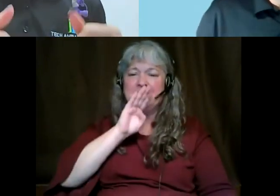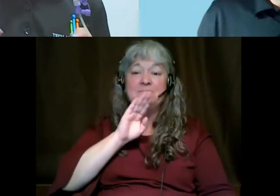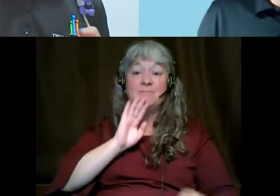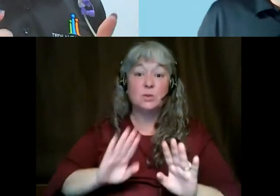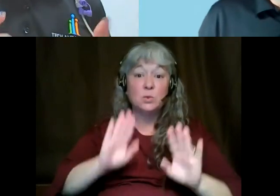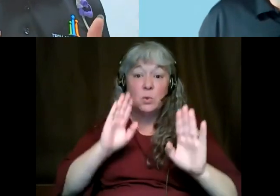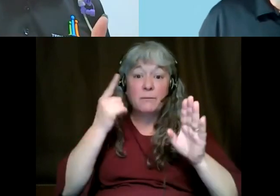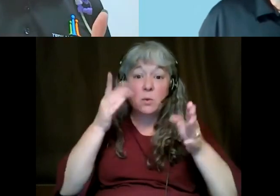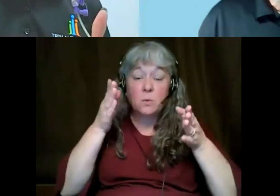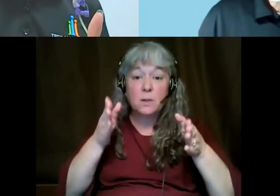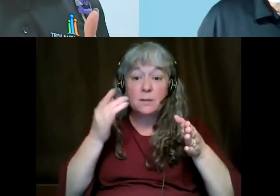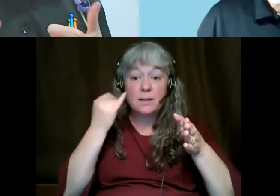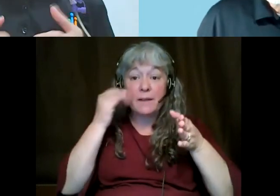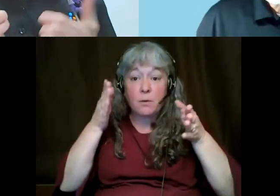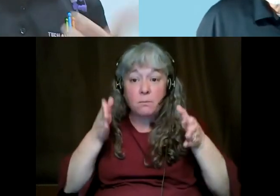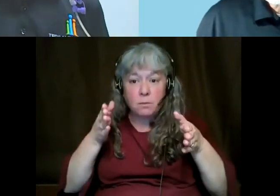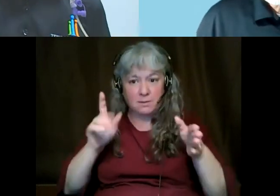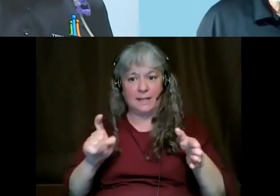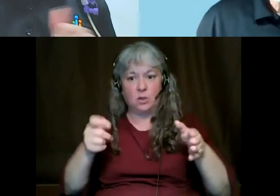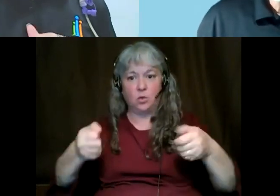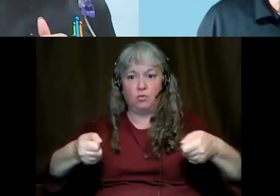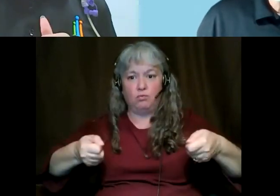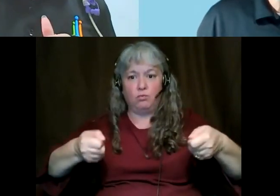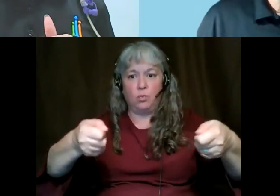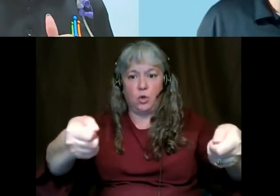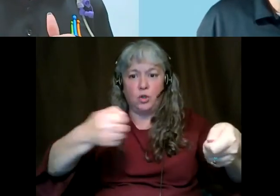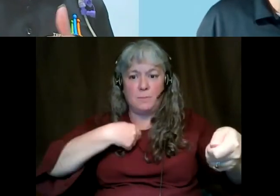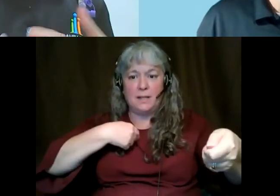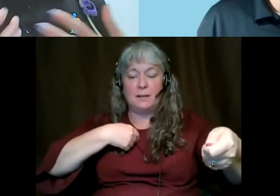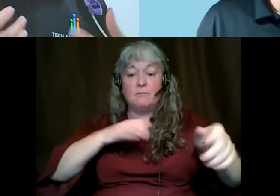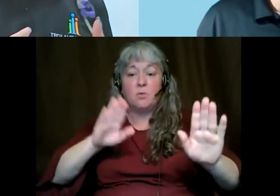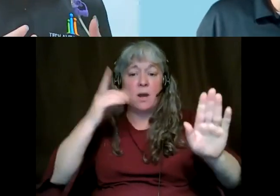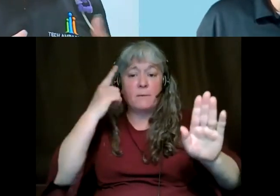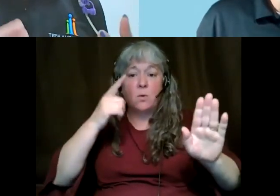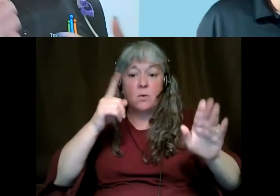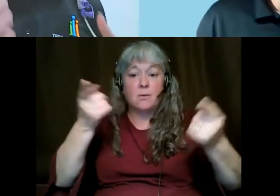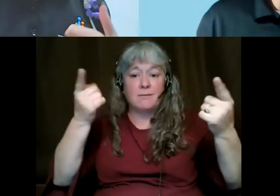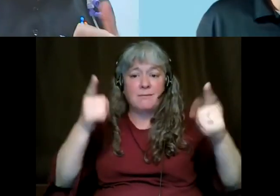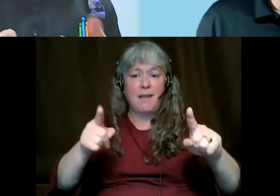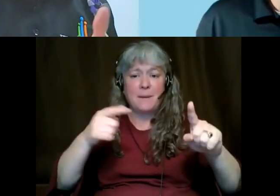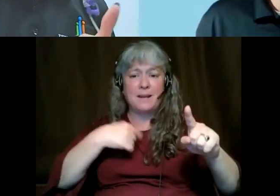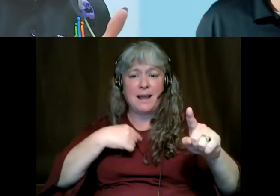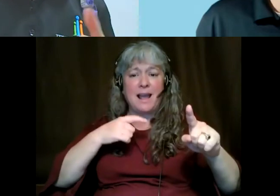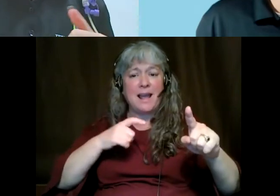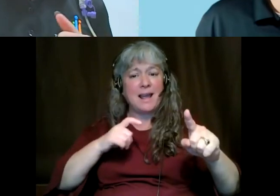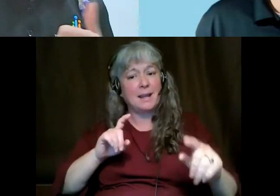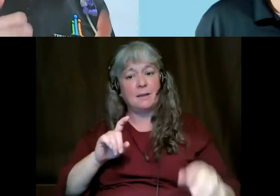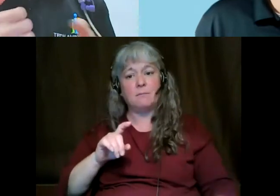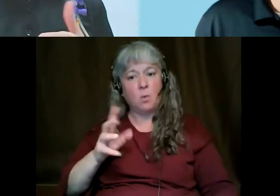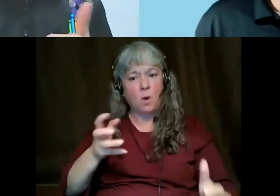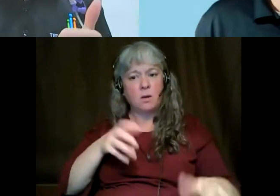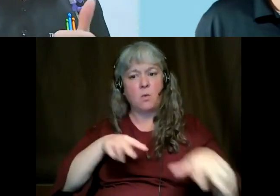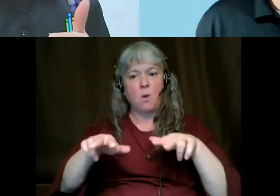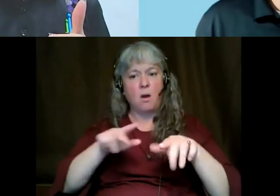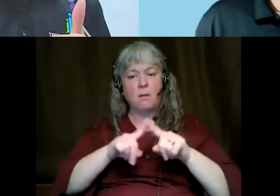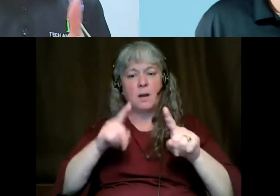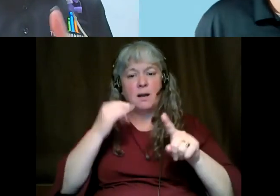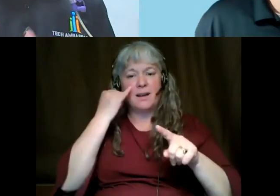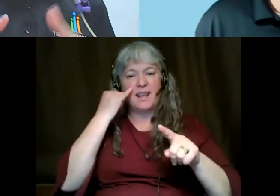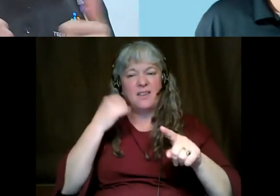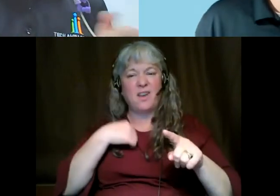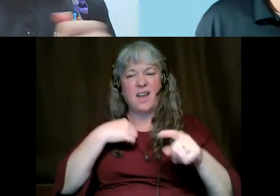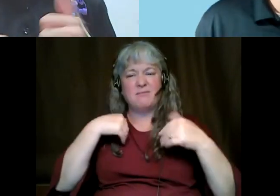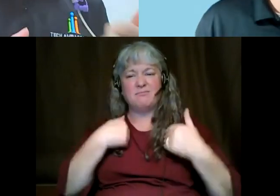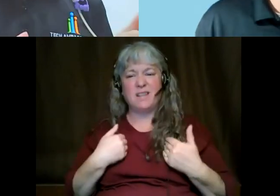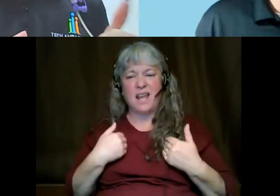when someone needs to push me around. It's great for when I'm walking myself. But when I get tired and I want to drive myself, there's no option for that.